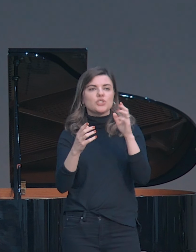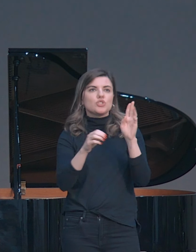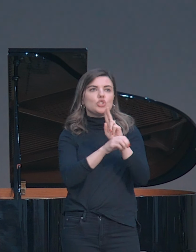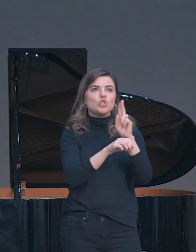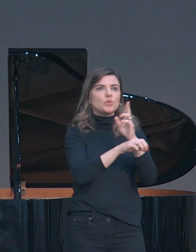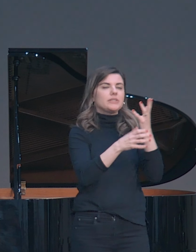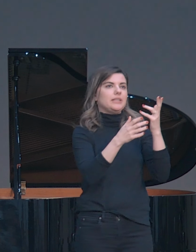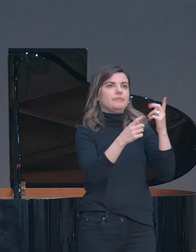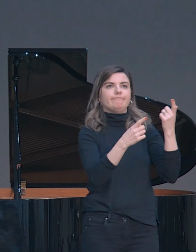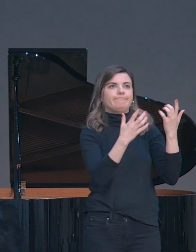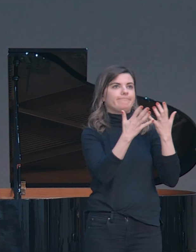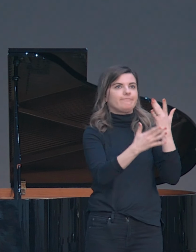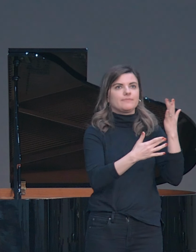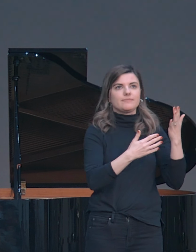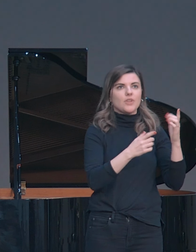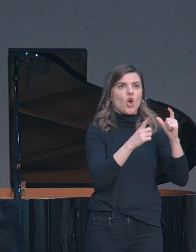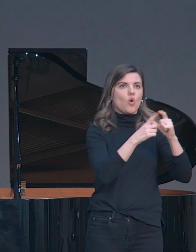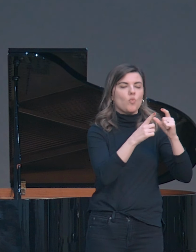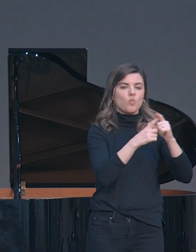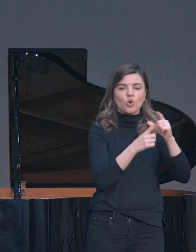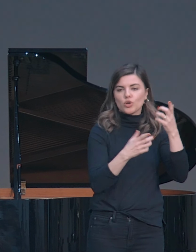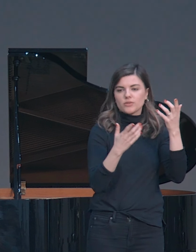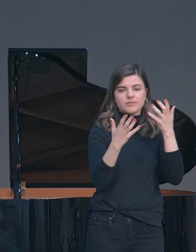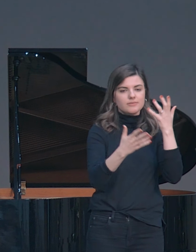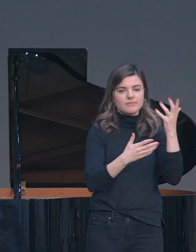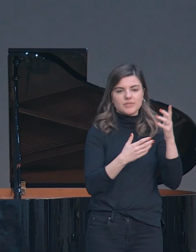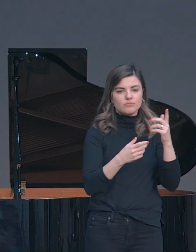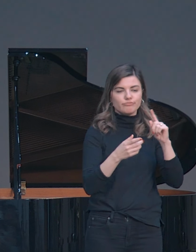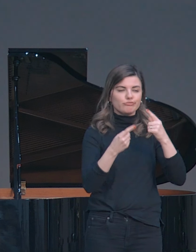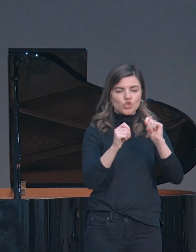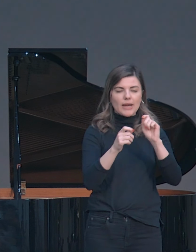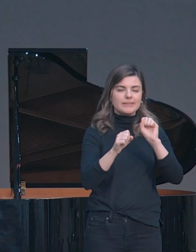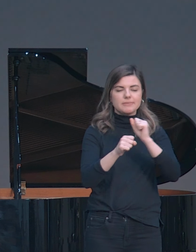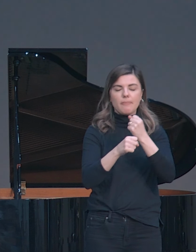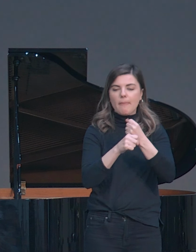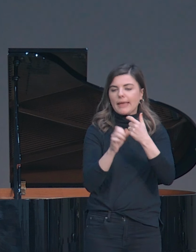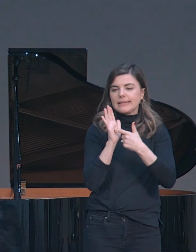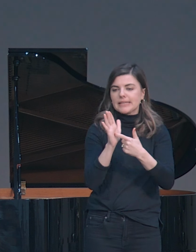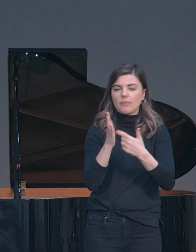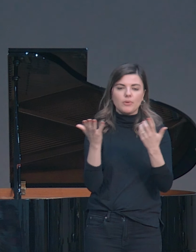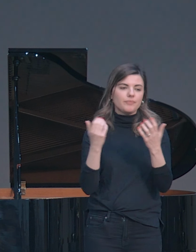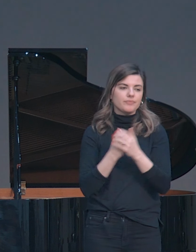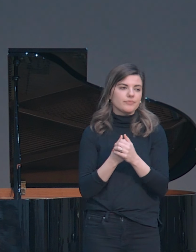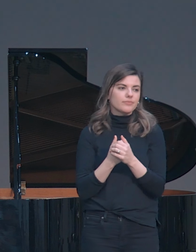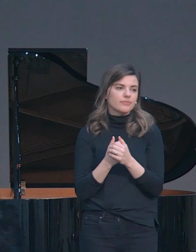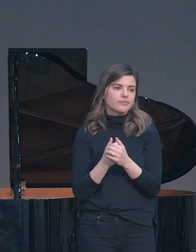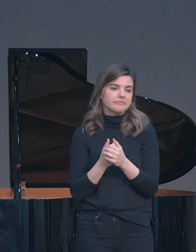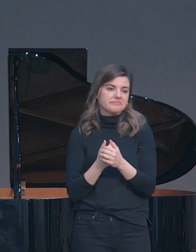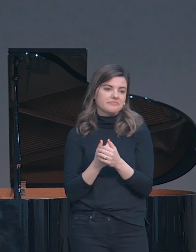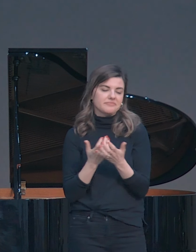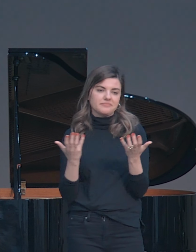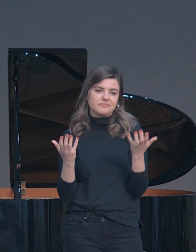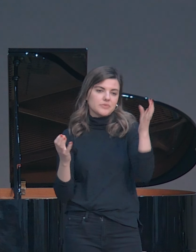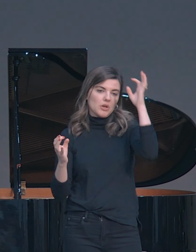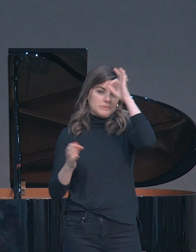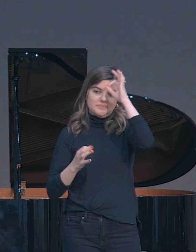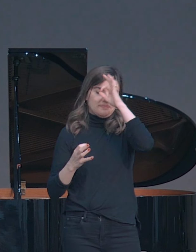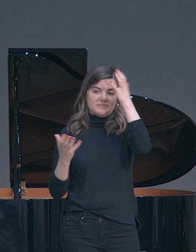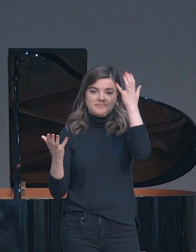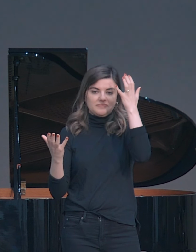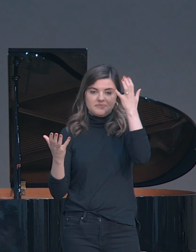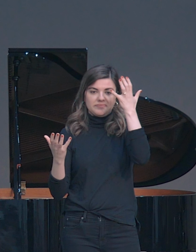shape of the opening for the offering boxes in his day? Well, the truth is there's no overwhelming evidence to